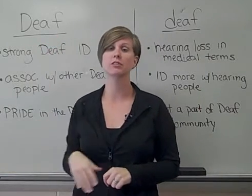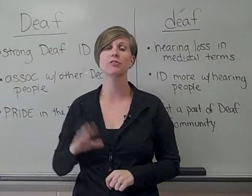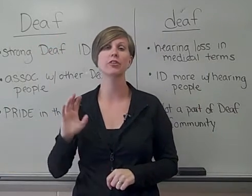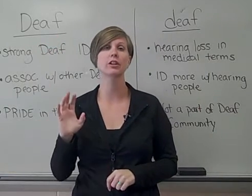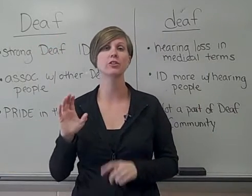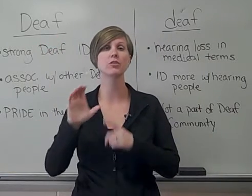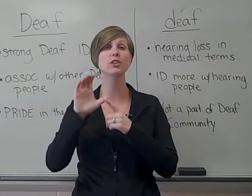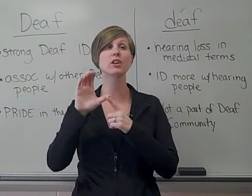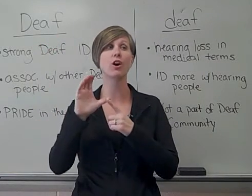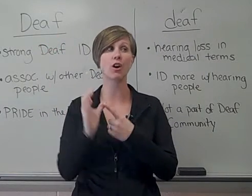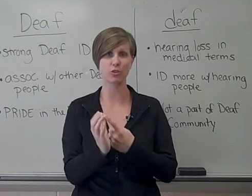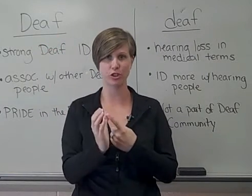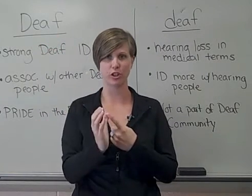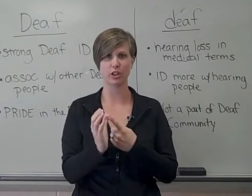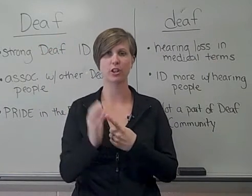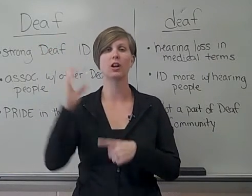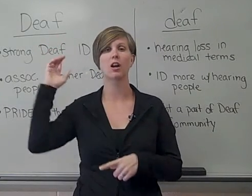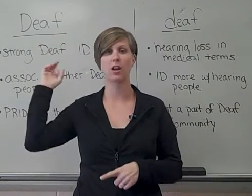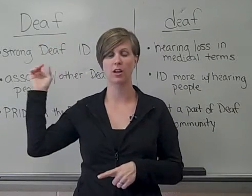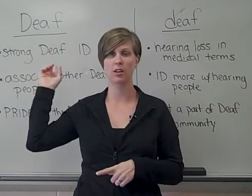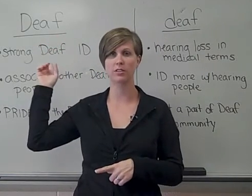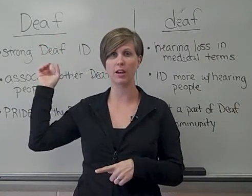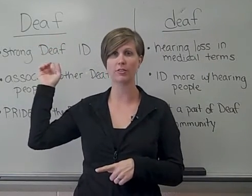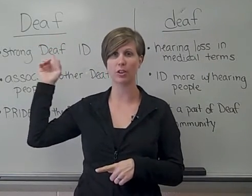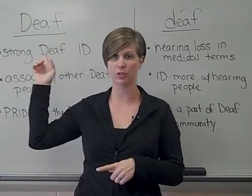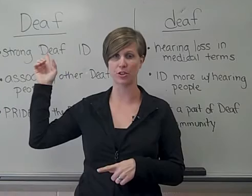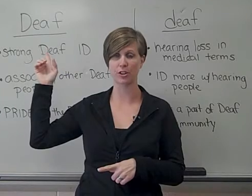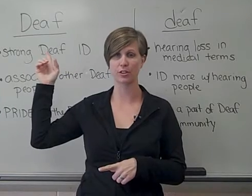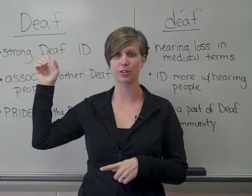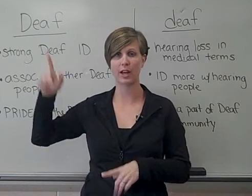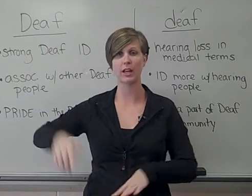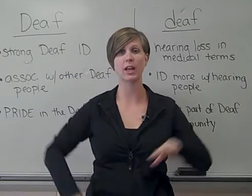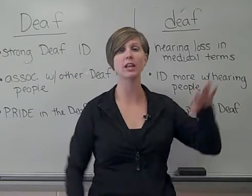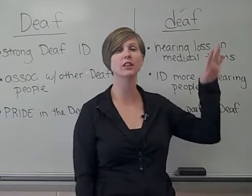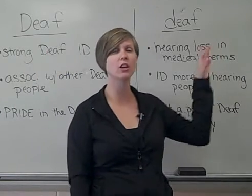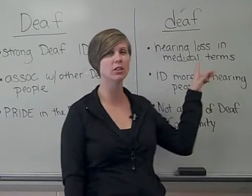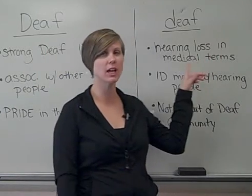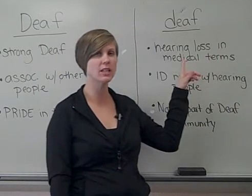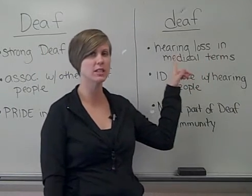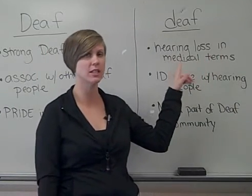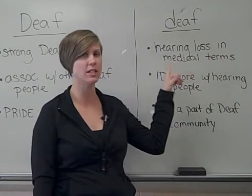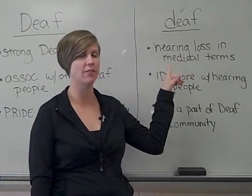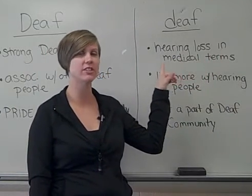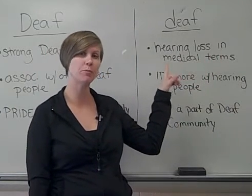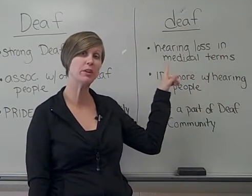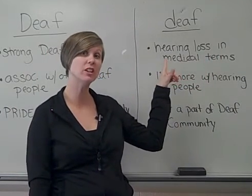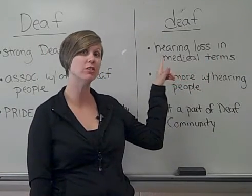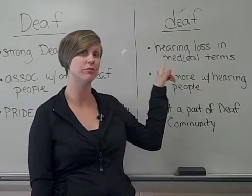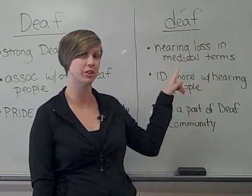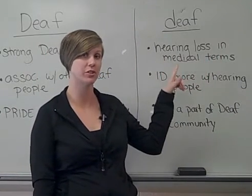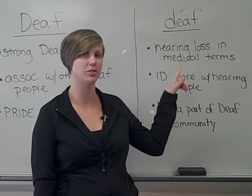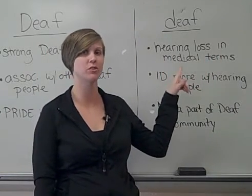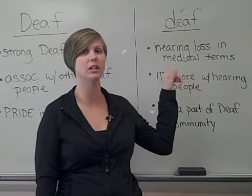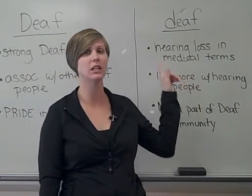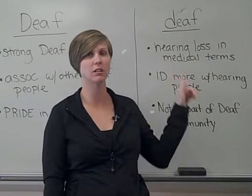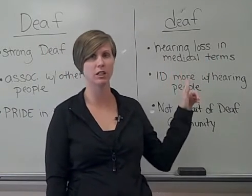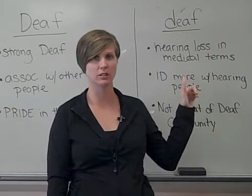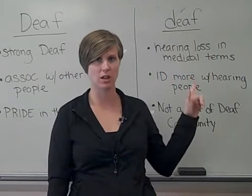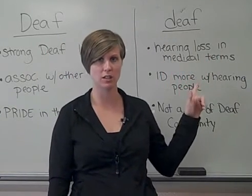are referring to the culture, deaf culture, okay? And lowercase d deaf typically refers to the hearing